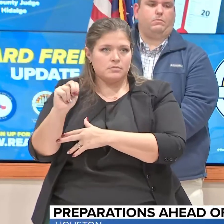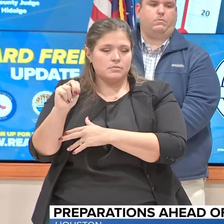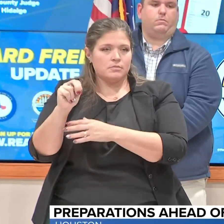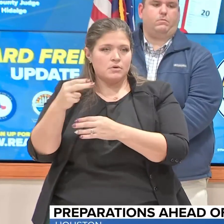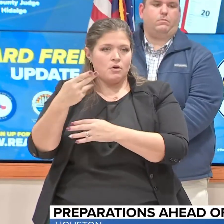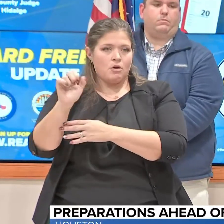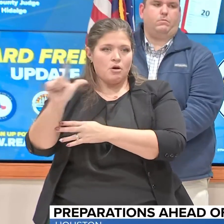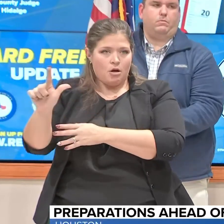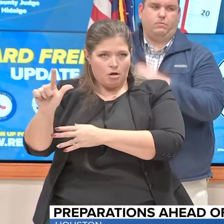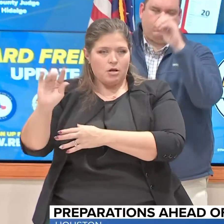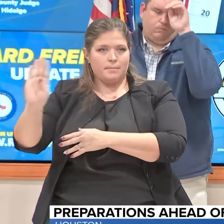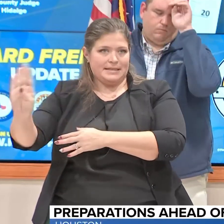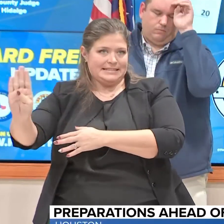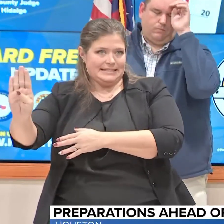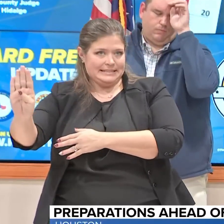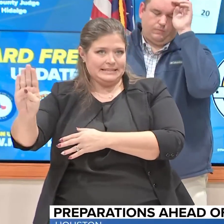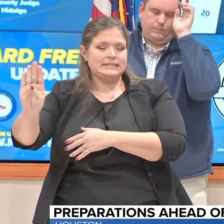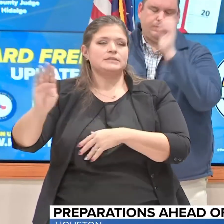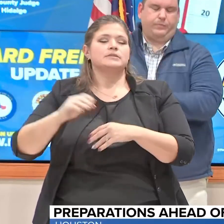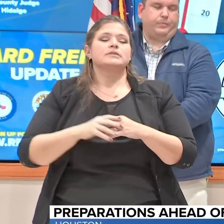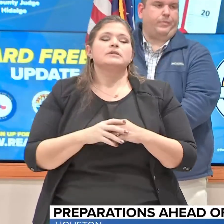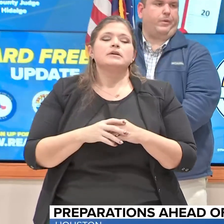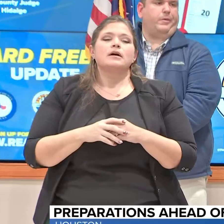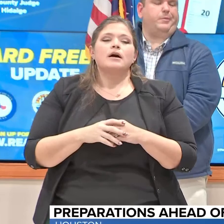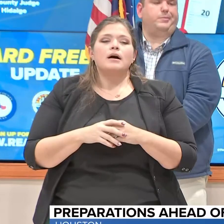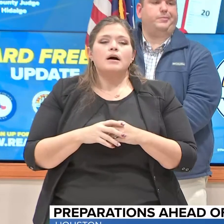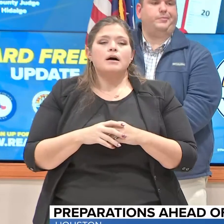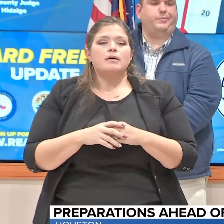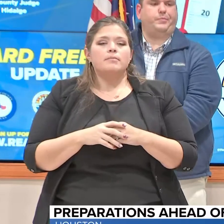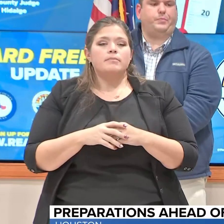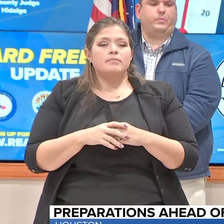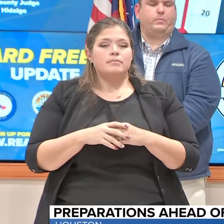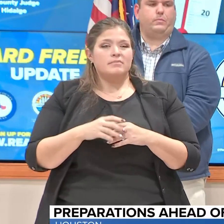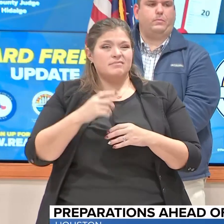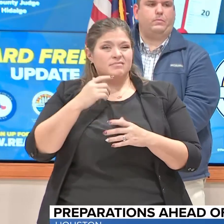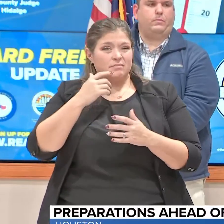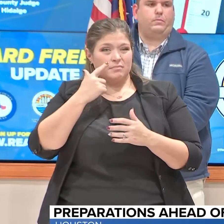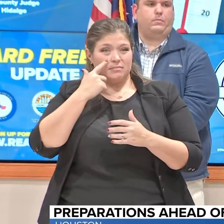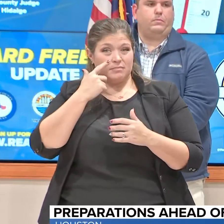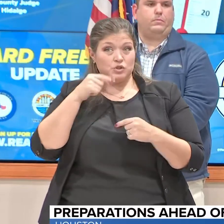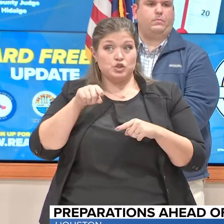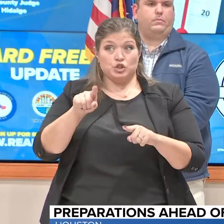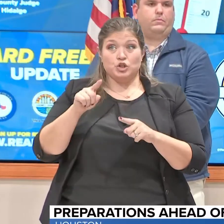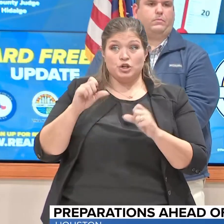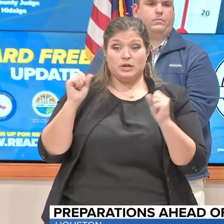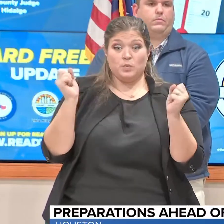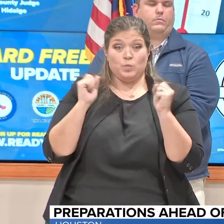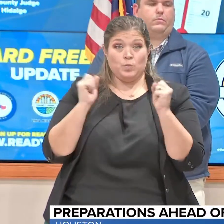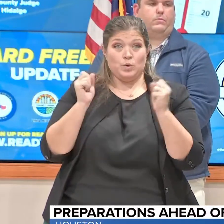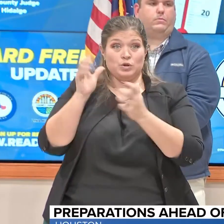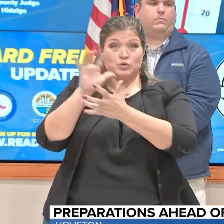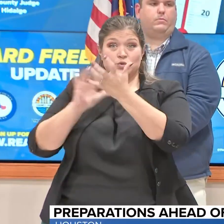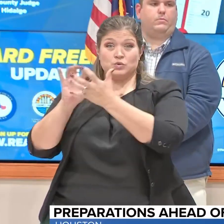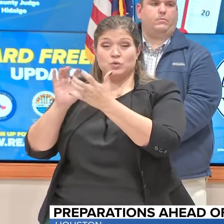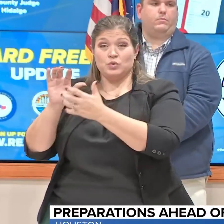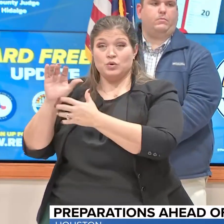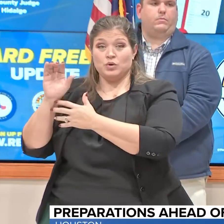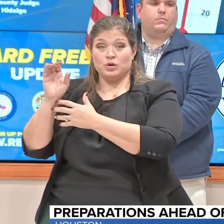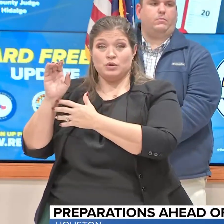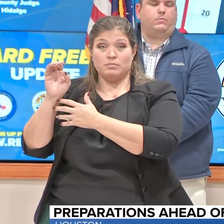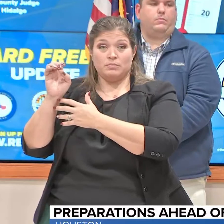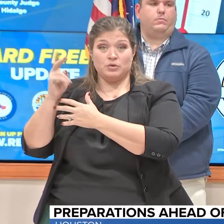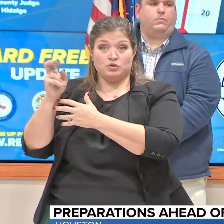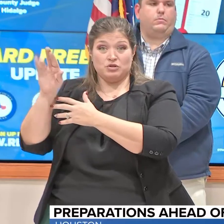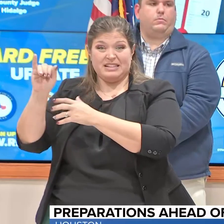Hall number B, Hall B, is because during Winter Storm Uri, we used that, and it was primarily used heavily by the